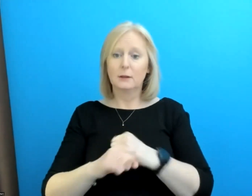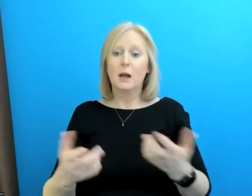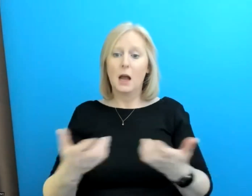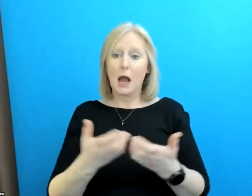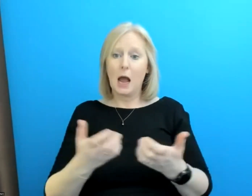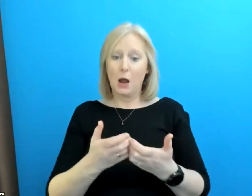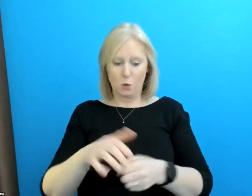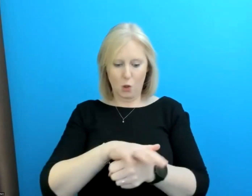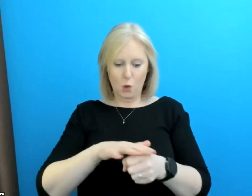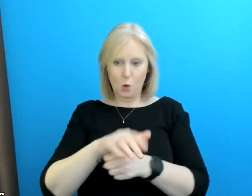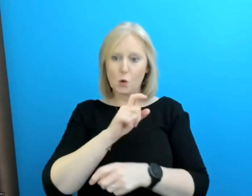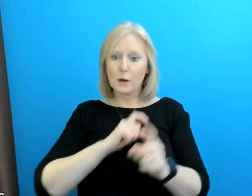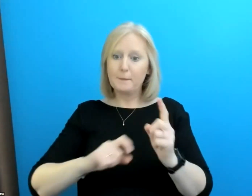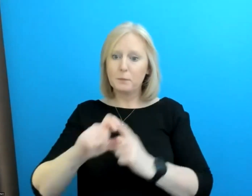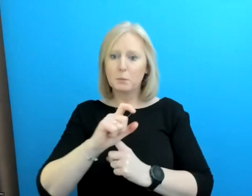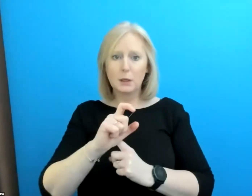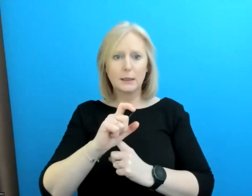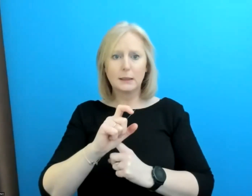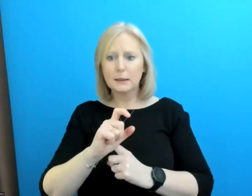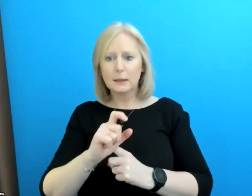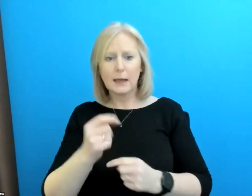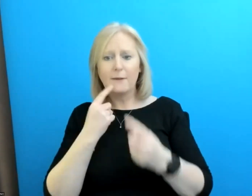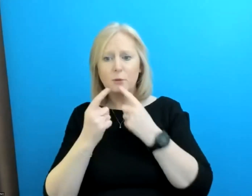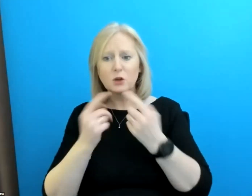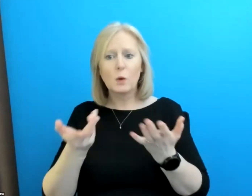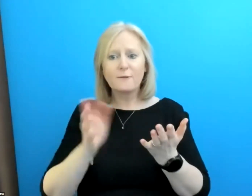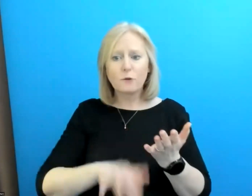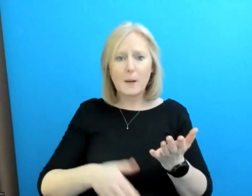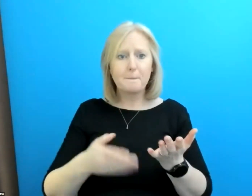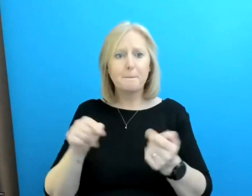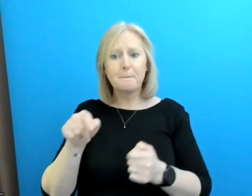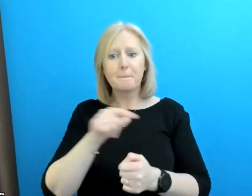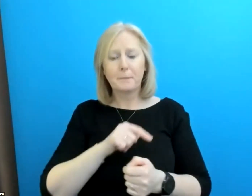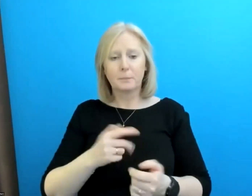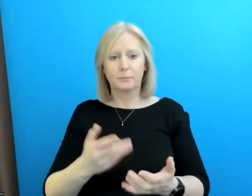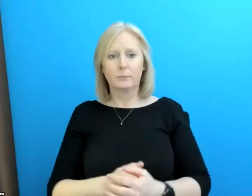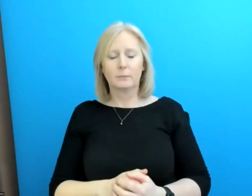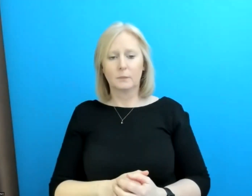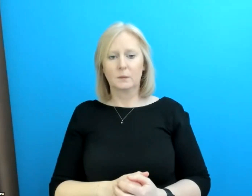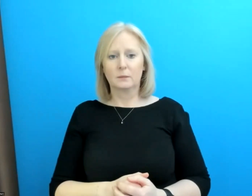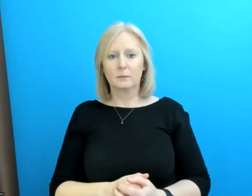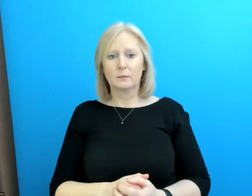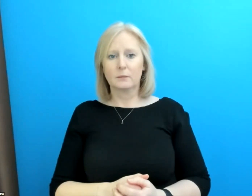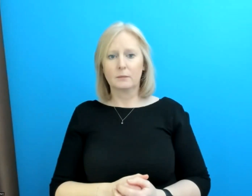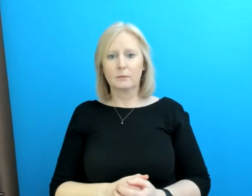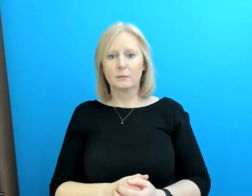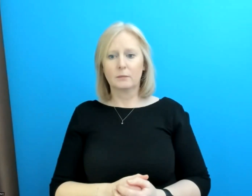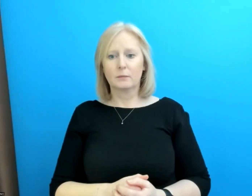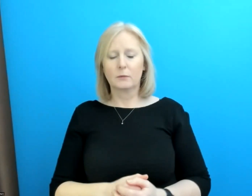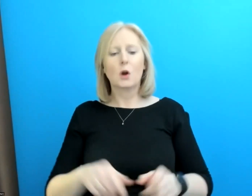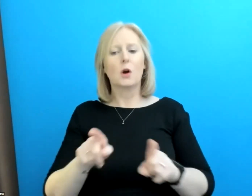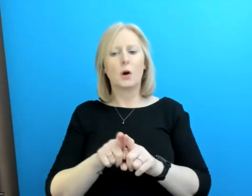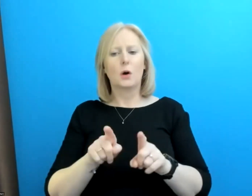in local communities actually find out about these consultations. And it's been about, it's mindful about people who